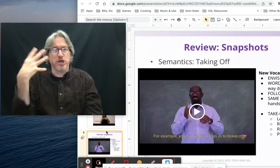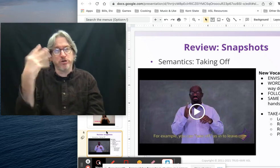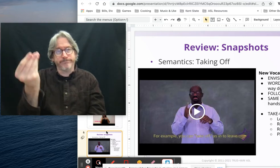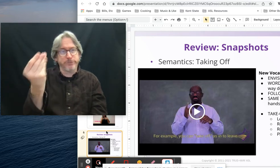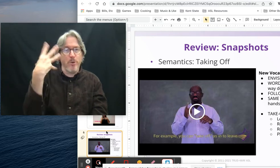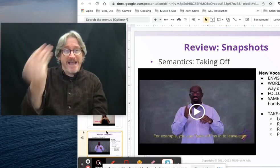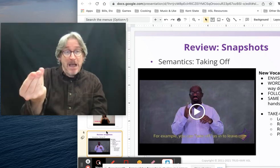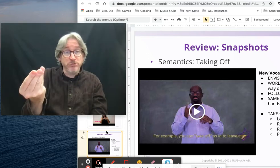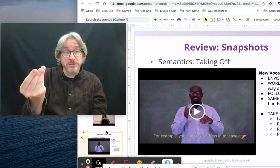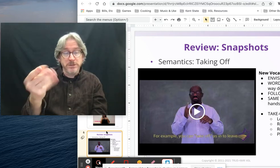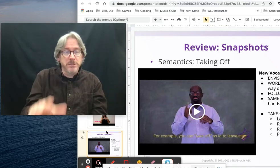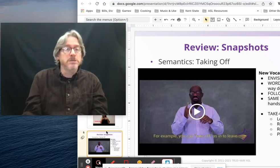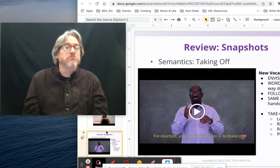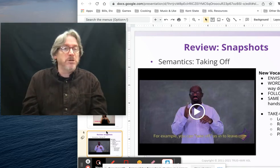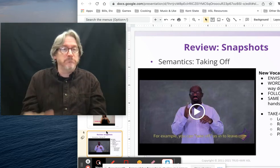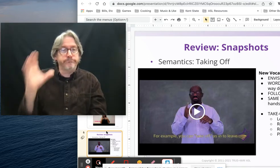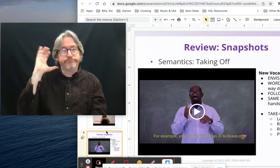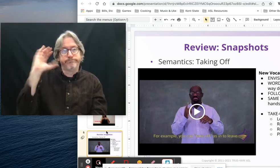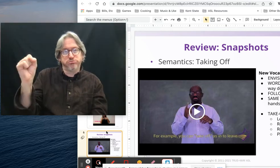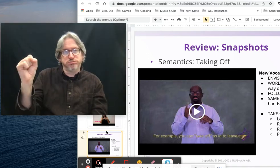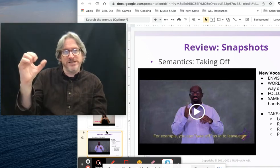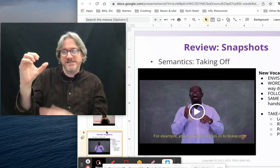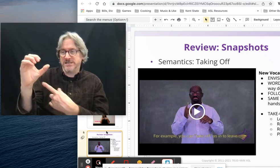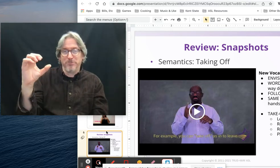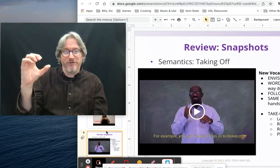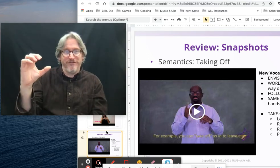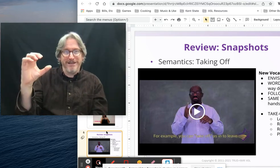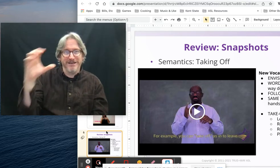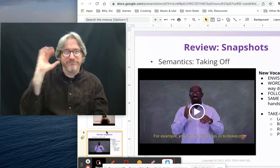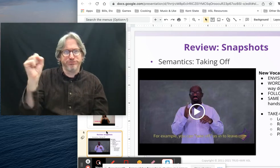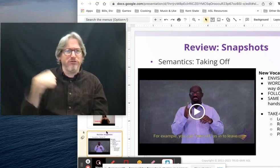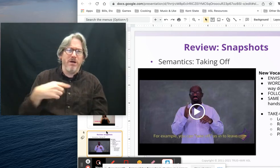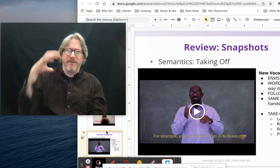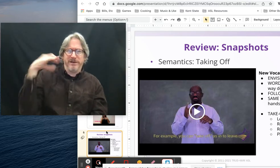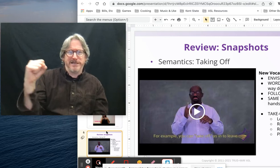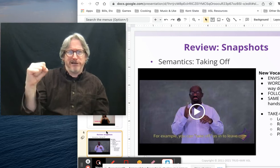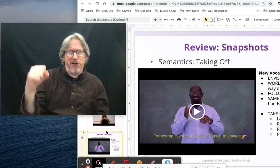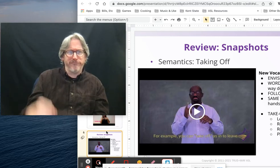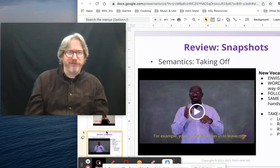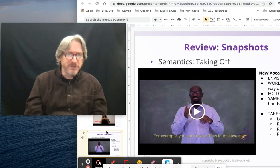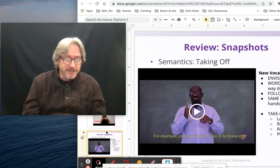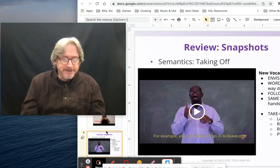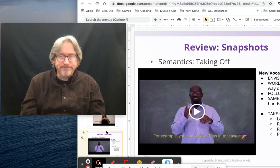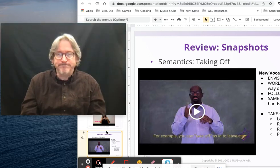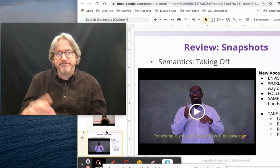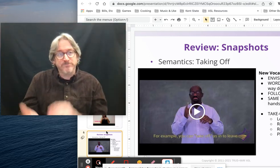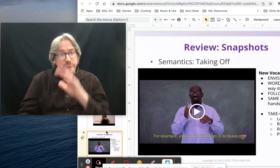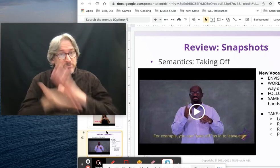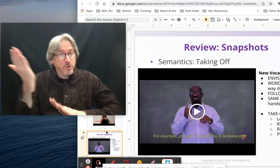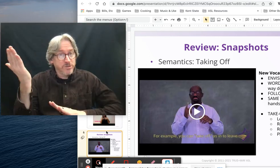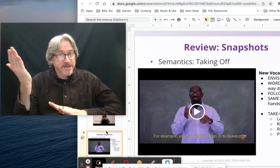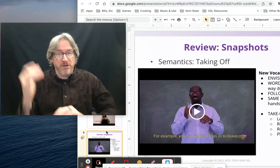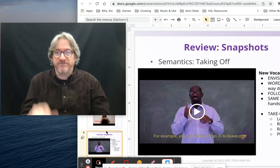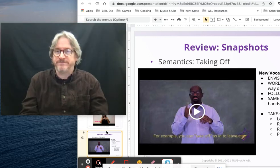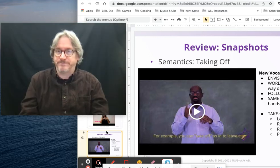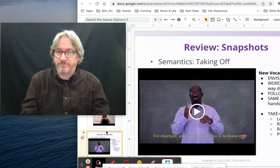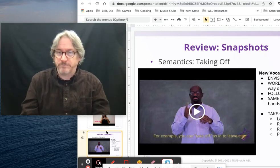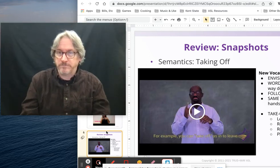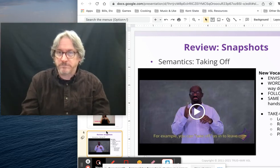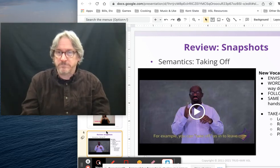generic, going out, but this is a little more violent. Oh, I'm going to take off. Or take